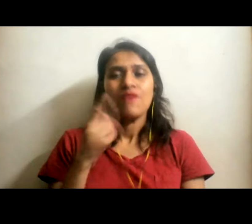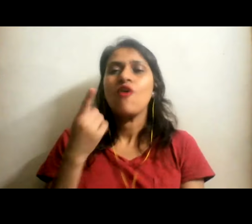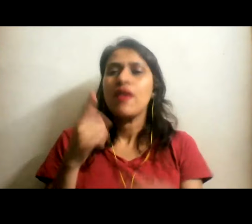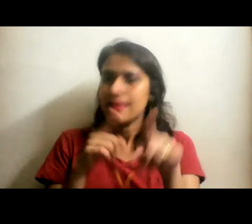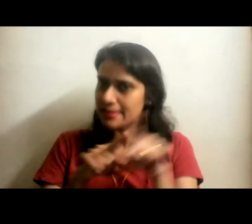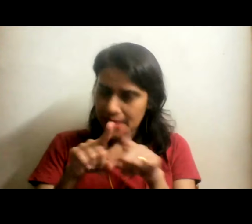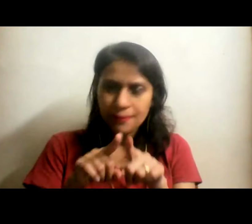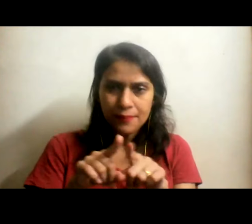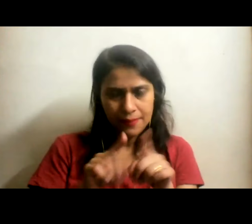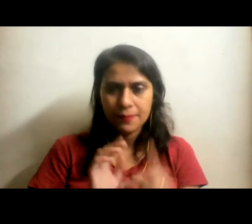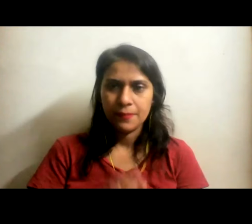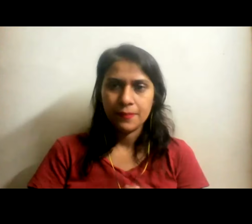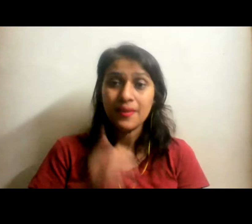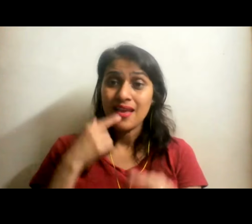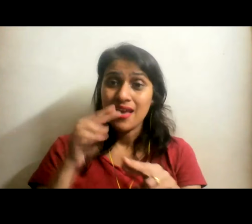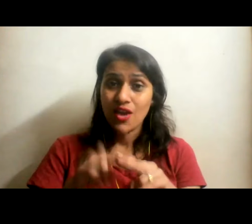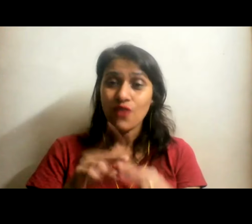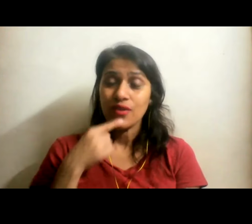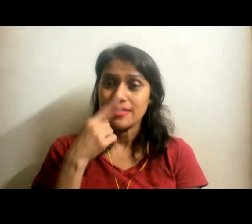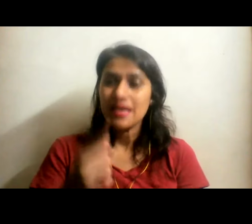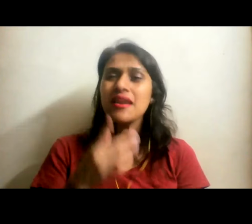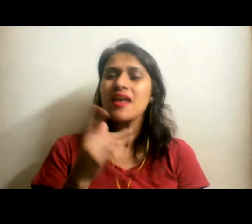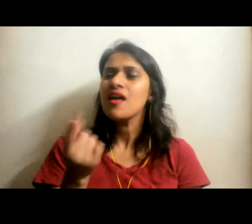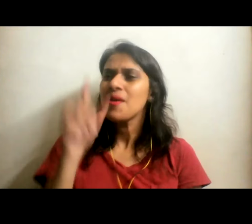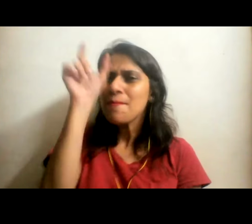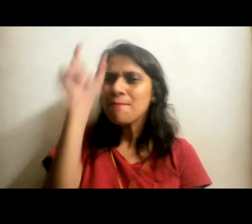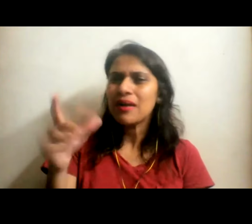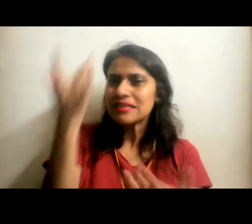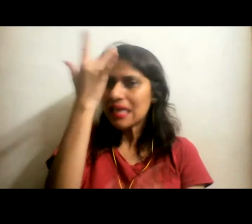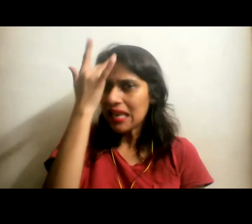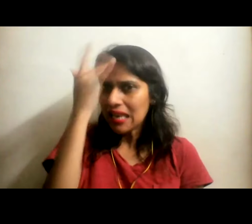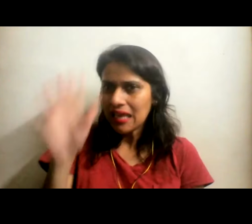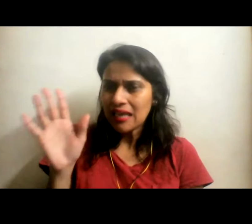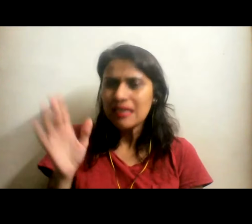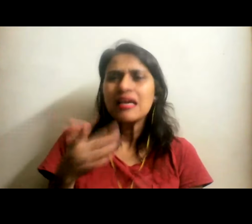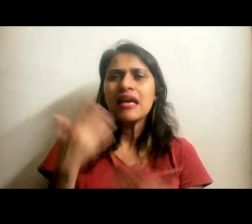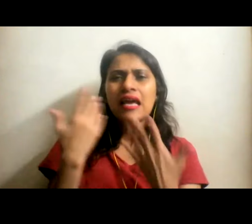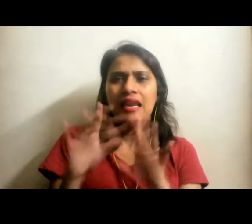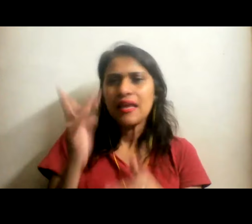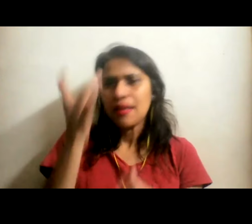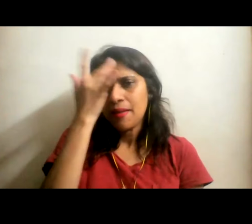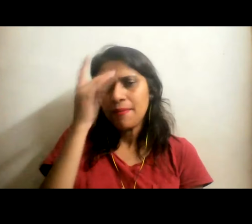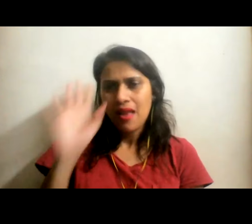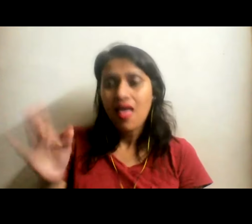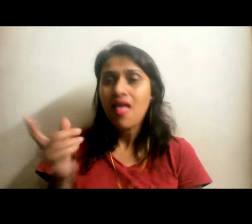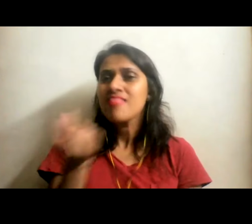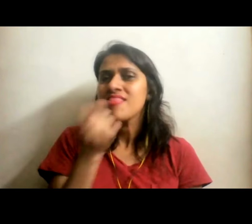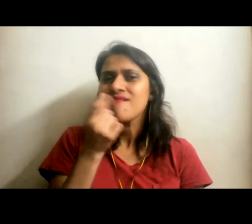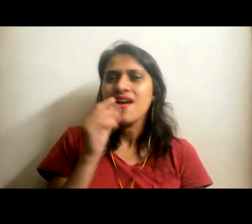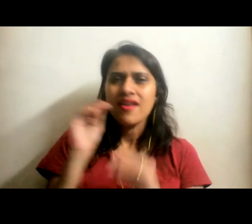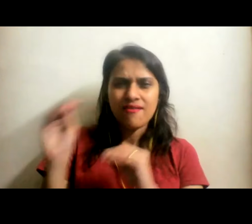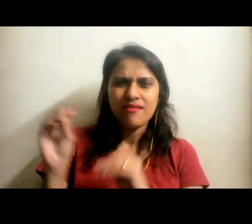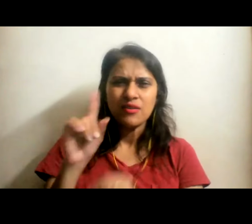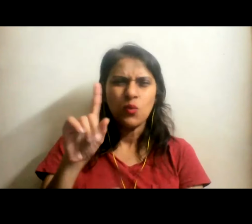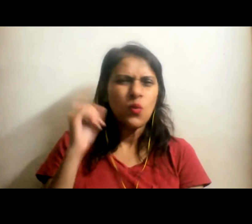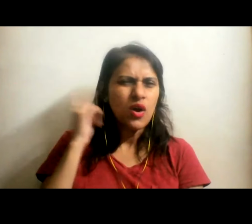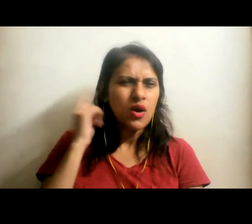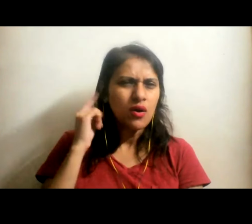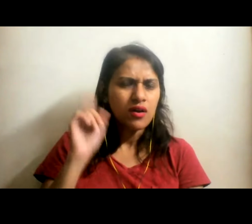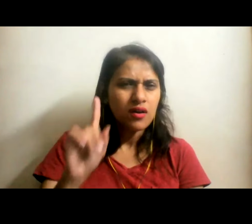if when you said that you're giving painkillers to somebody who is suffering from pain. I'm sorry, somebody saying